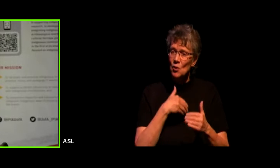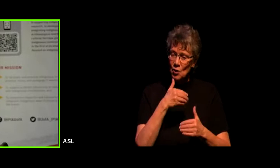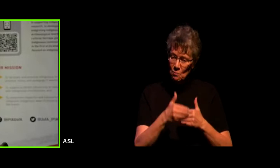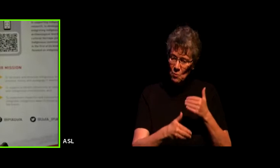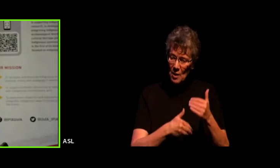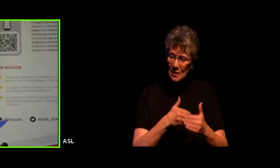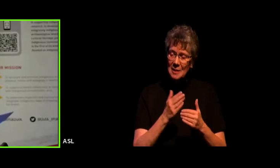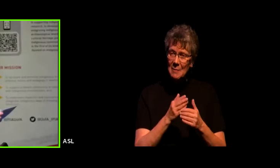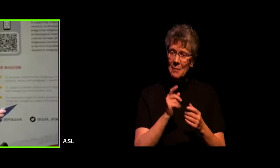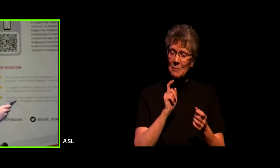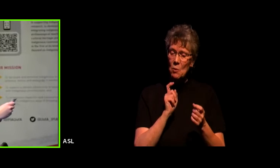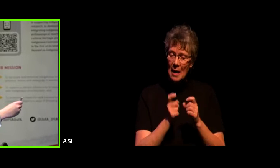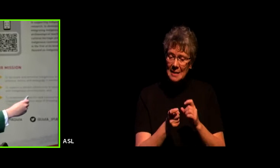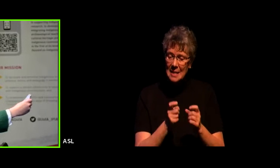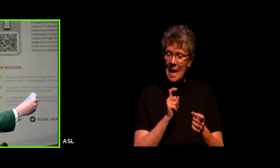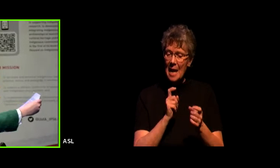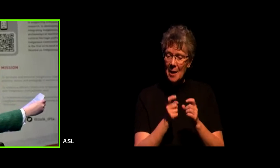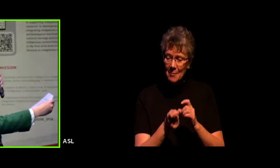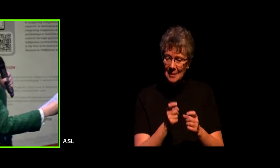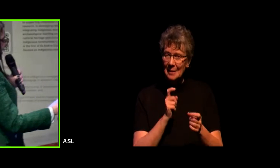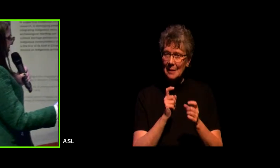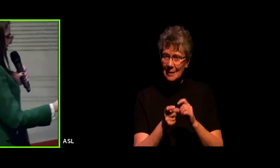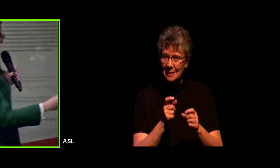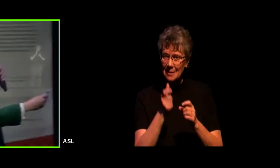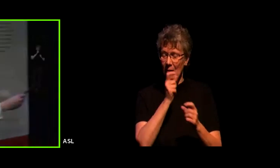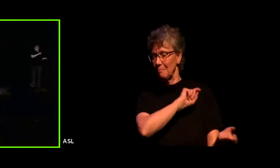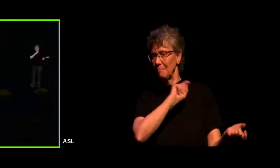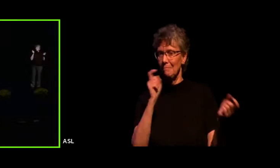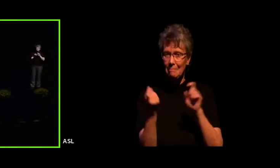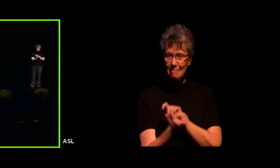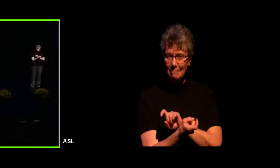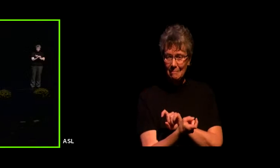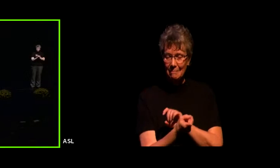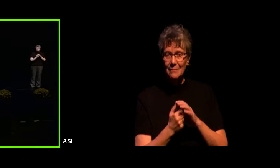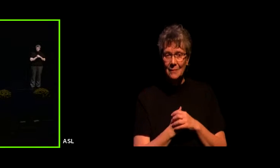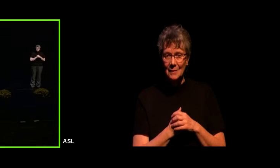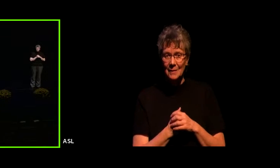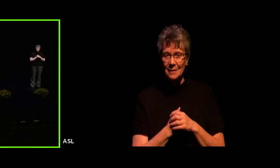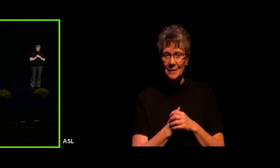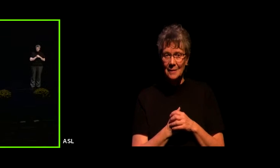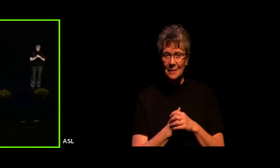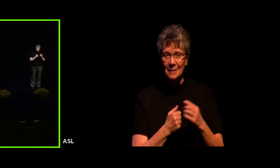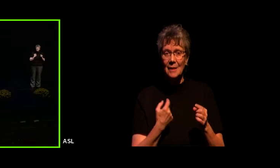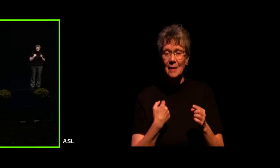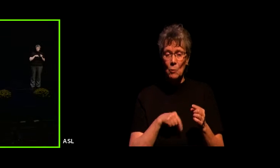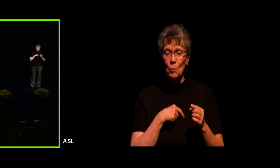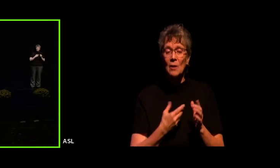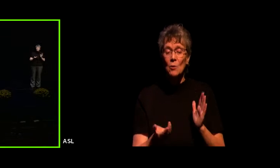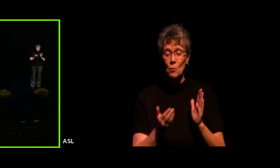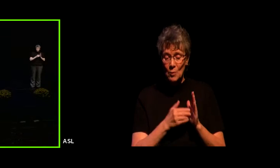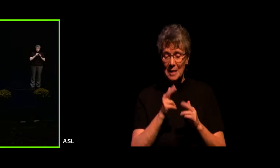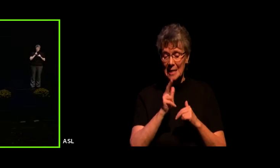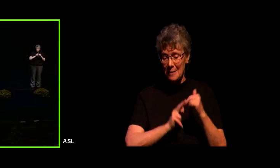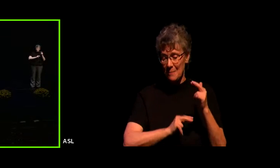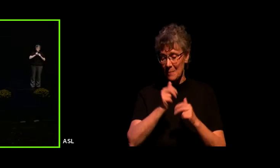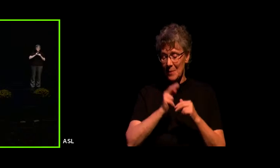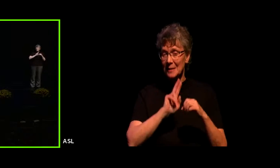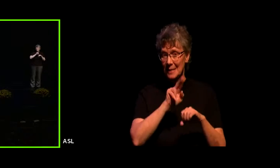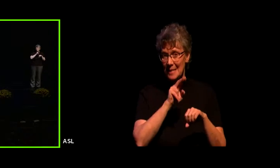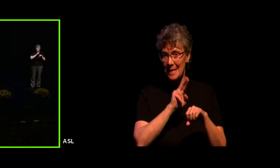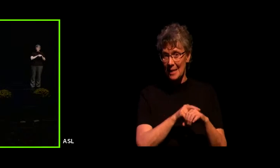for the future because much has changed. We're rebuilding nature more than just facilitating it and creating